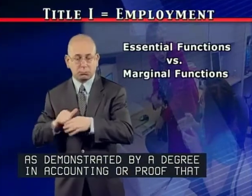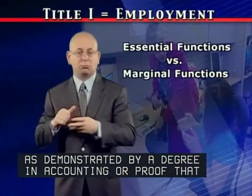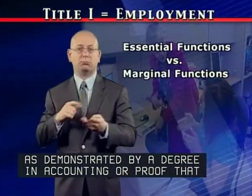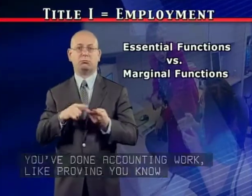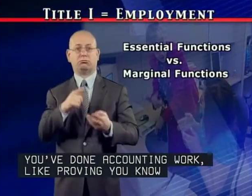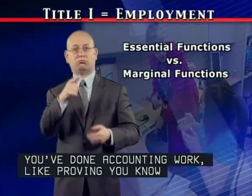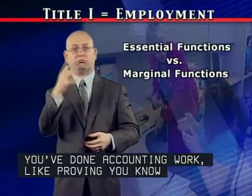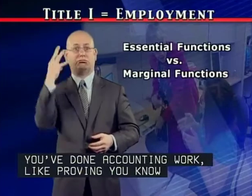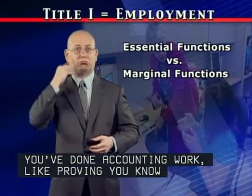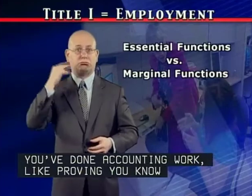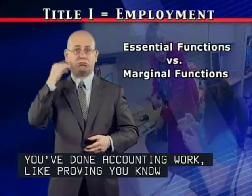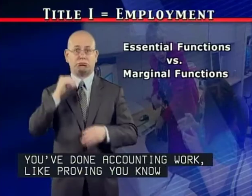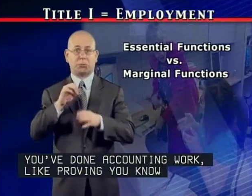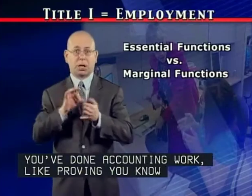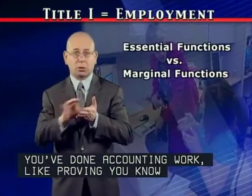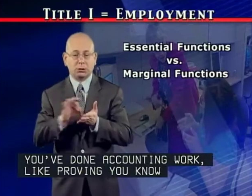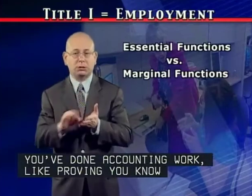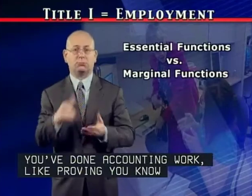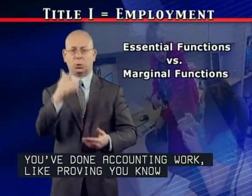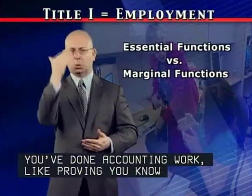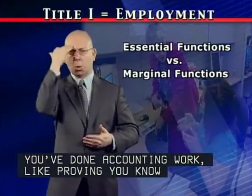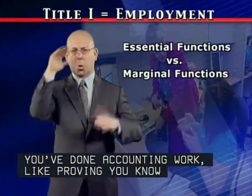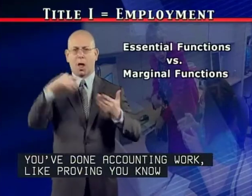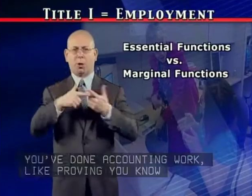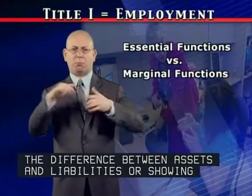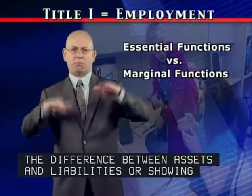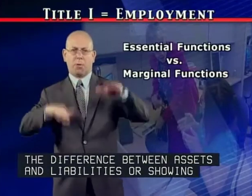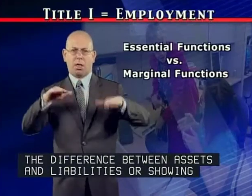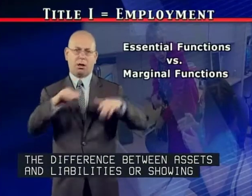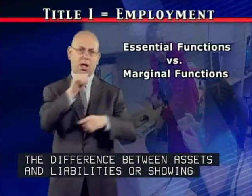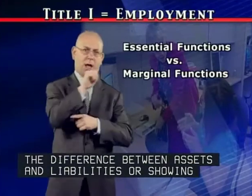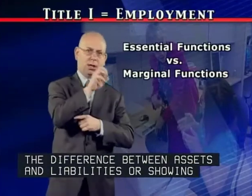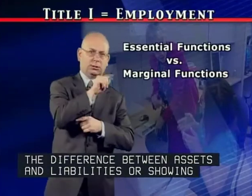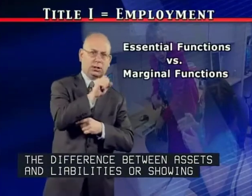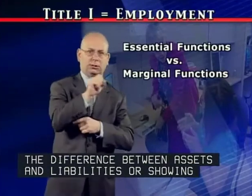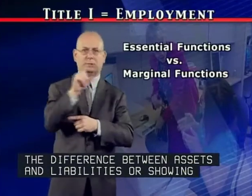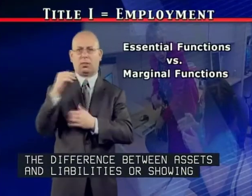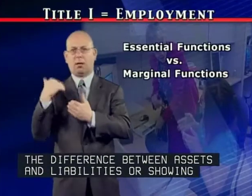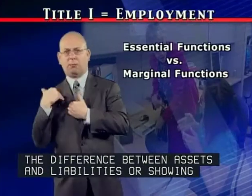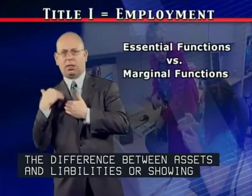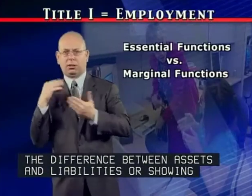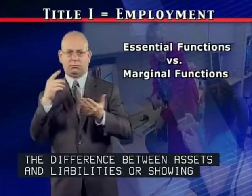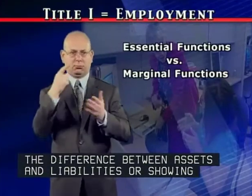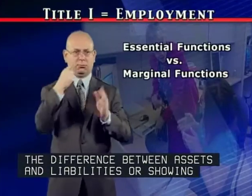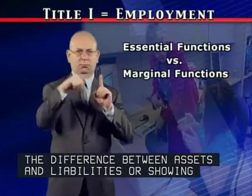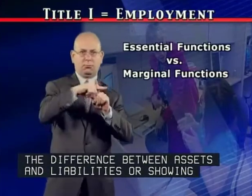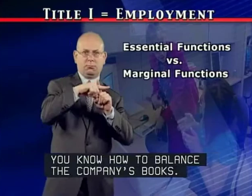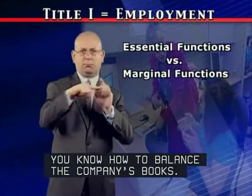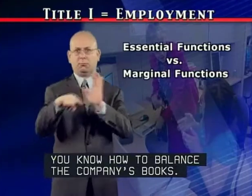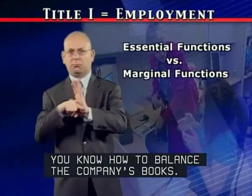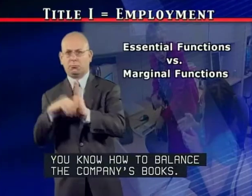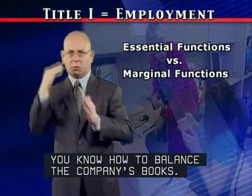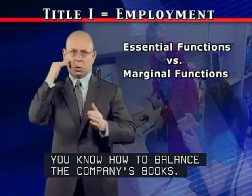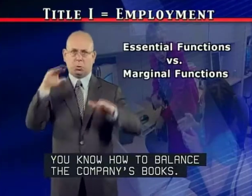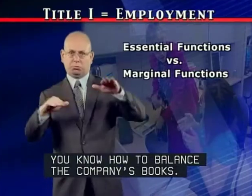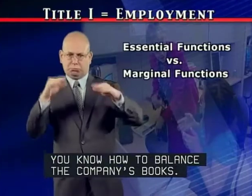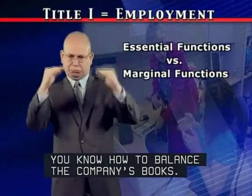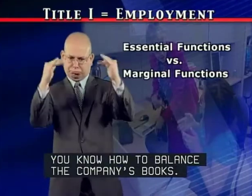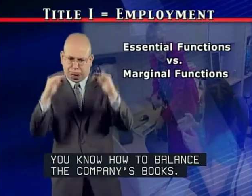Or proof that you've done accounting work, like proving you know the difference between assets and liabilities, or showing you know how to balance the